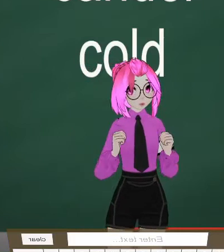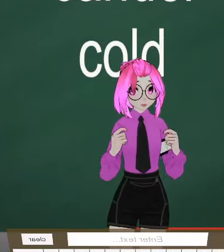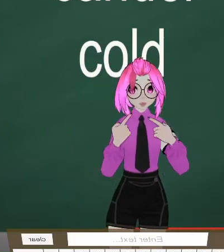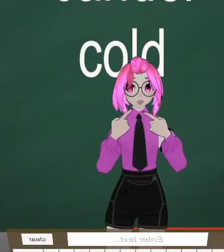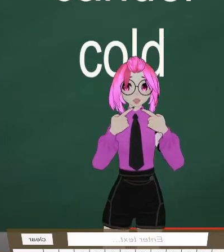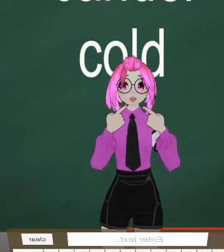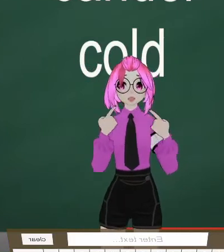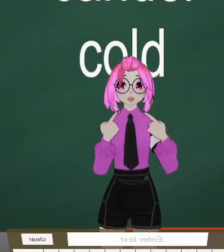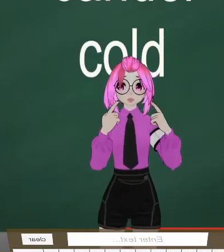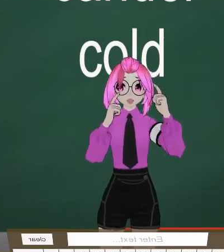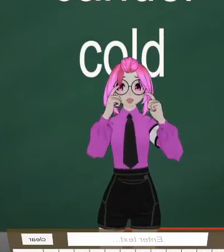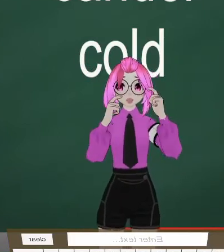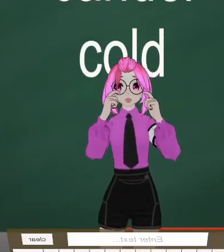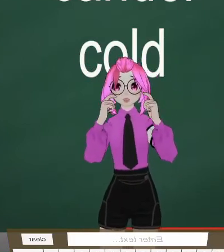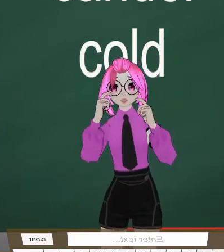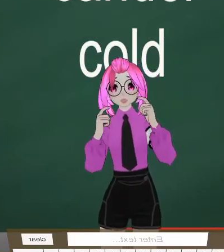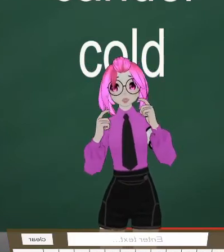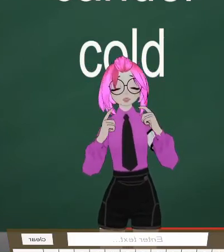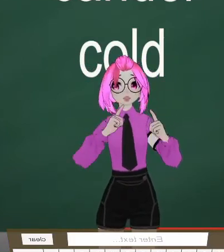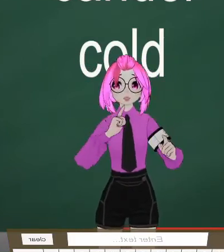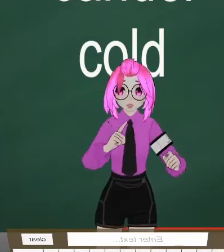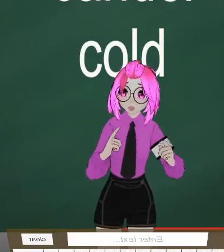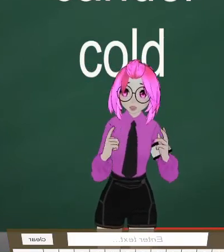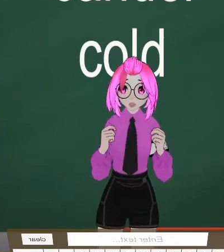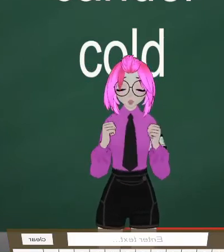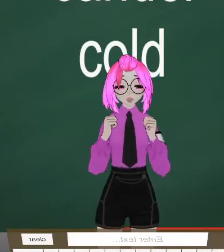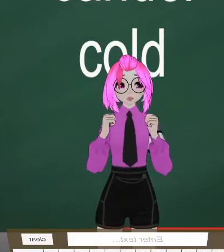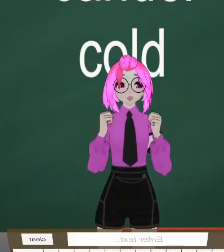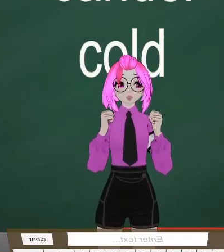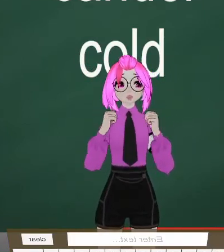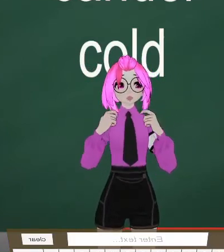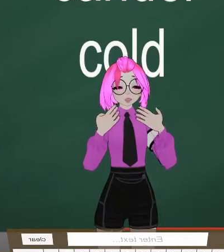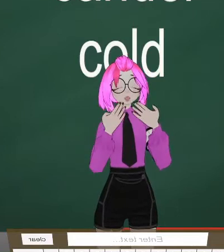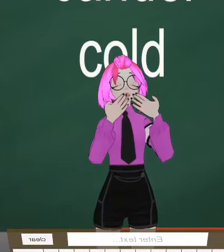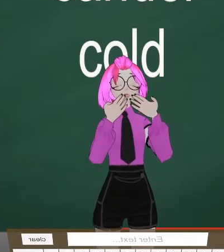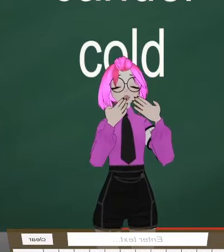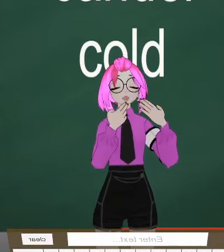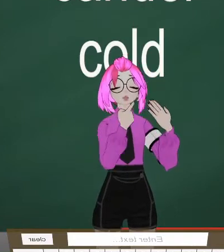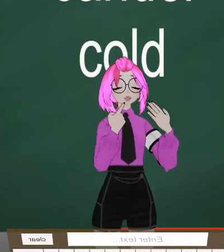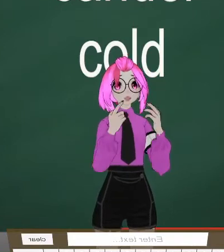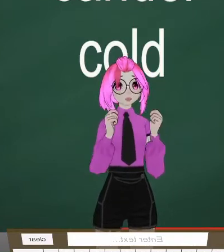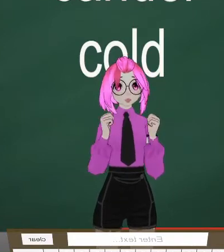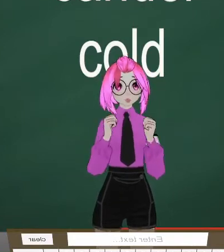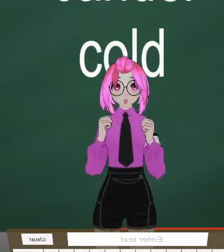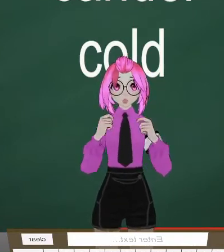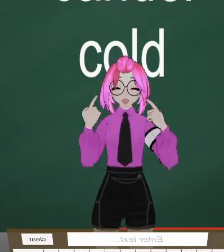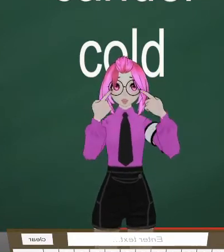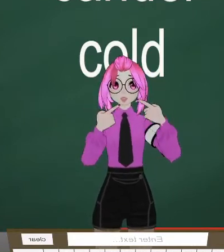in real life you'd be showing with your expressions if it's really cold you're like you're sucking in your teeth you're gonna show